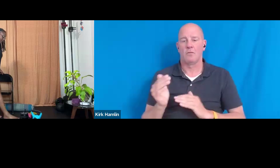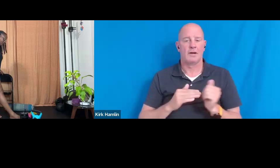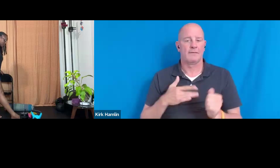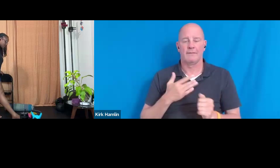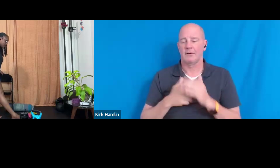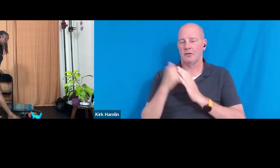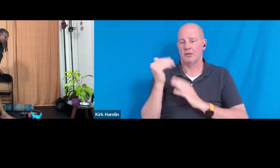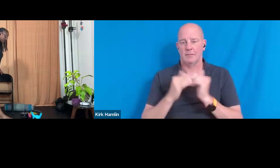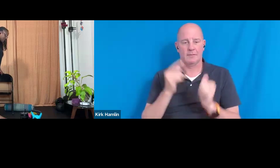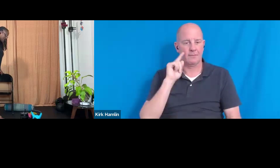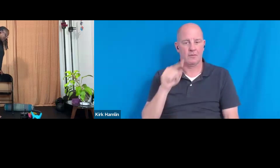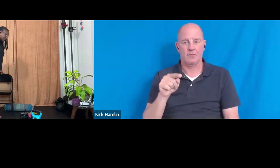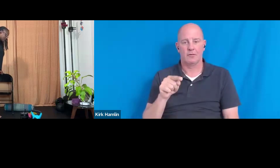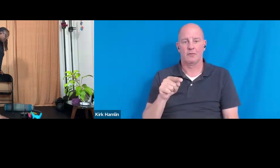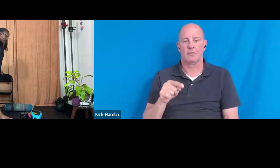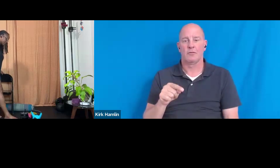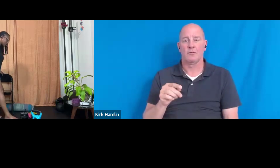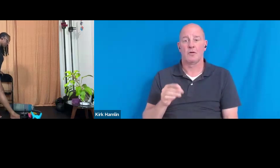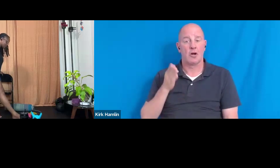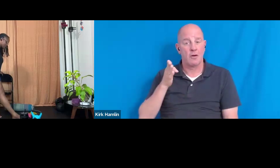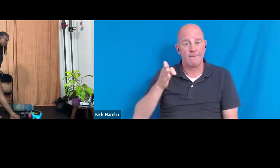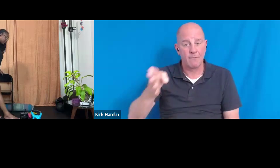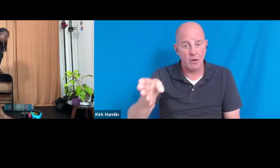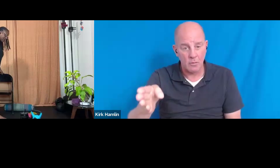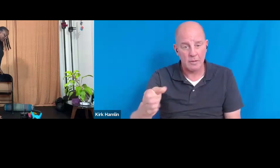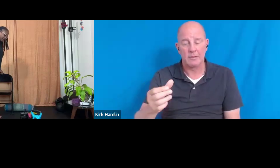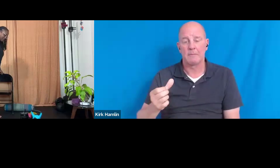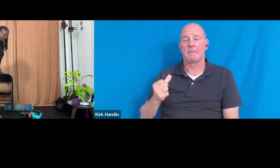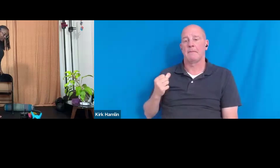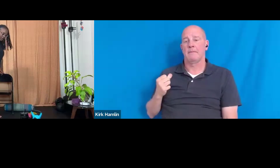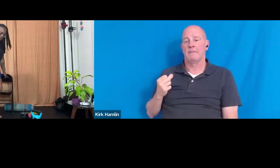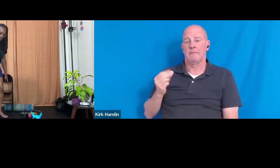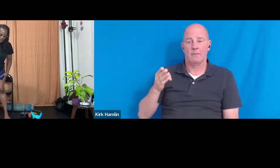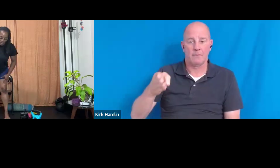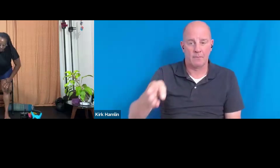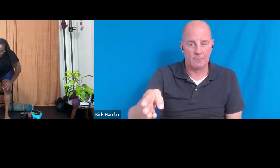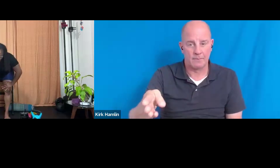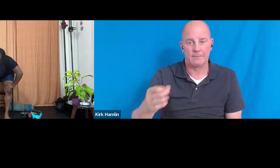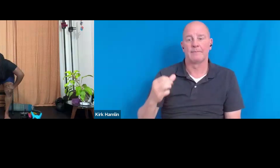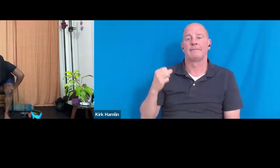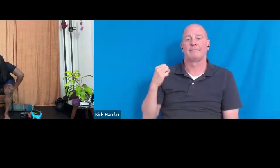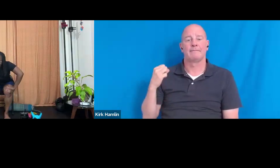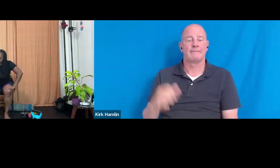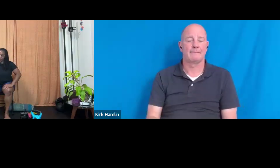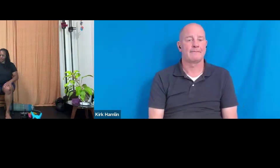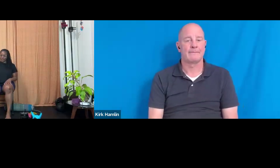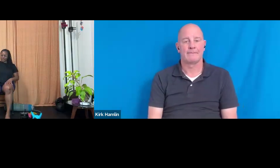you and forward, so the leg that is supporting you will be doing the bending. All